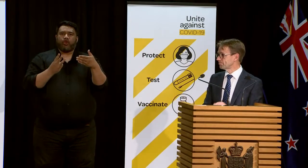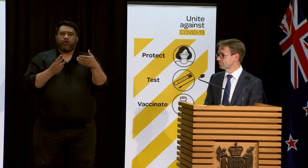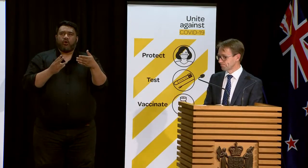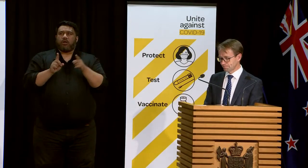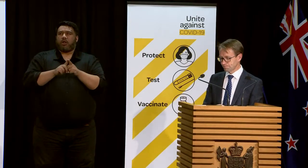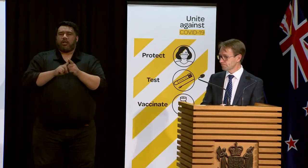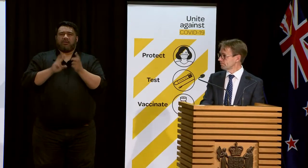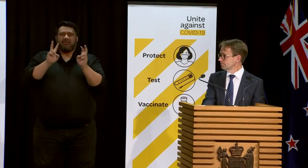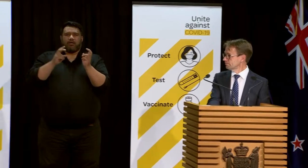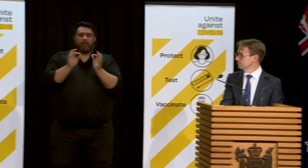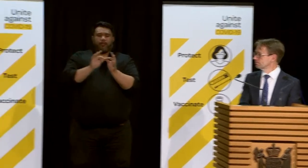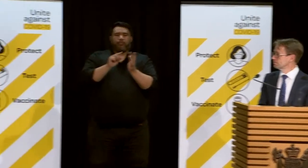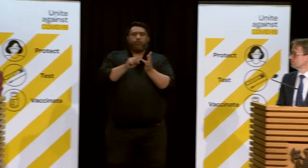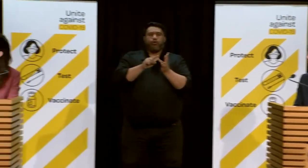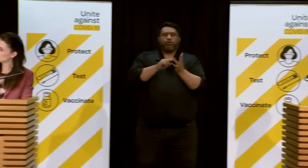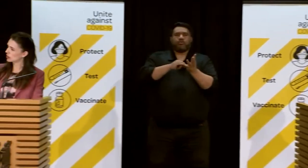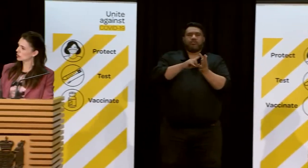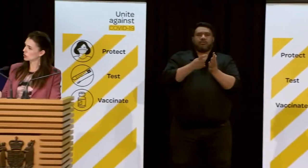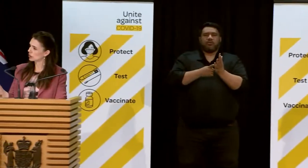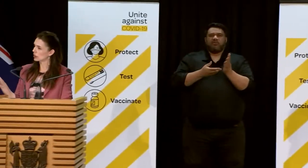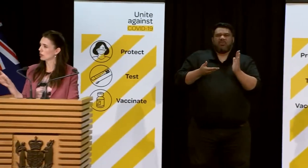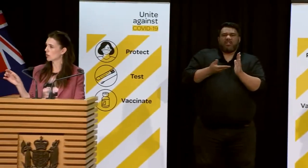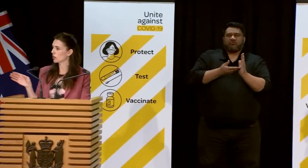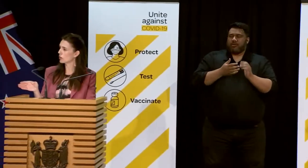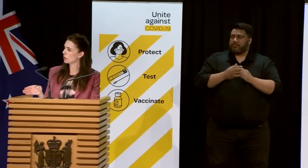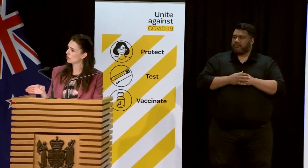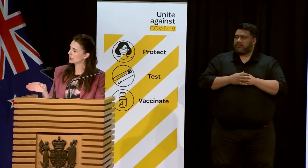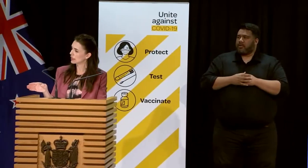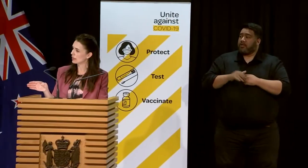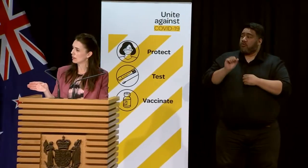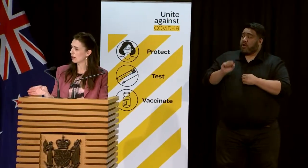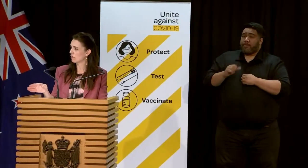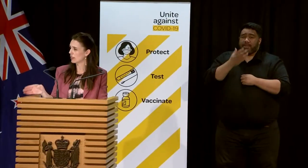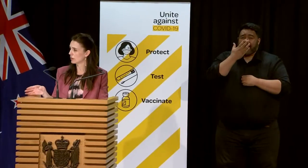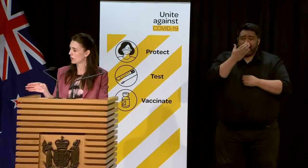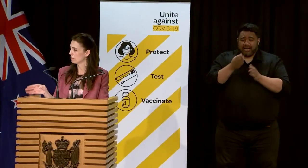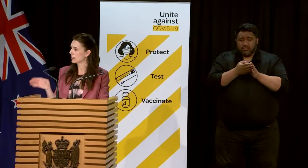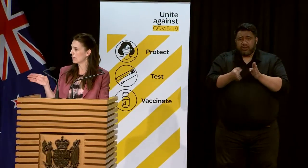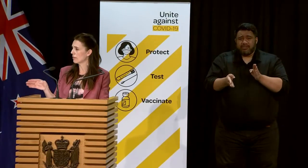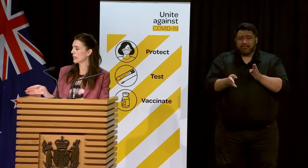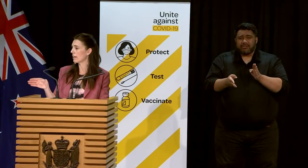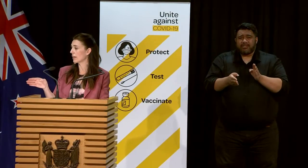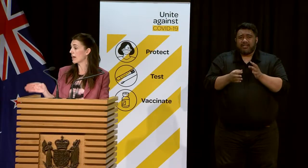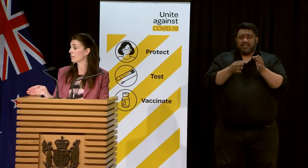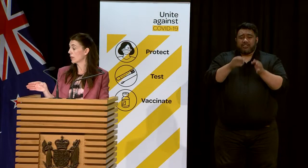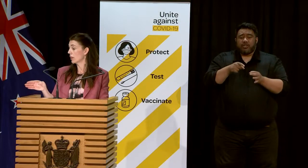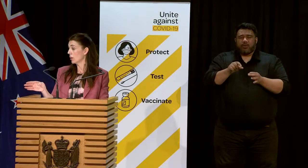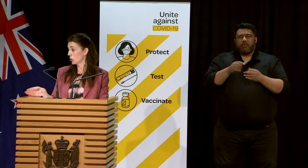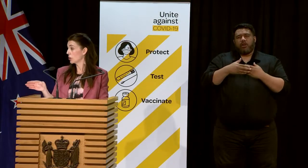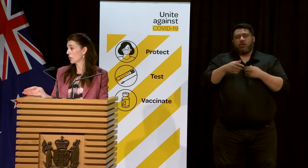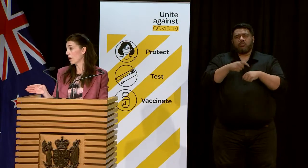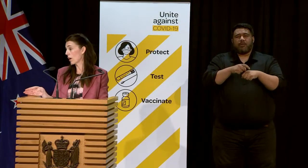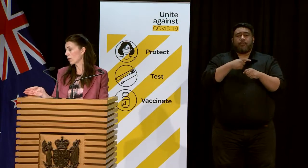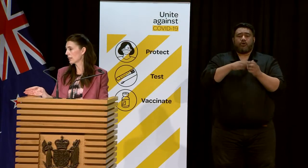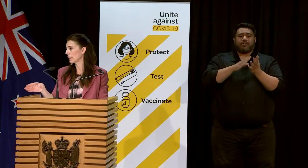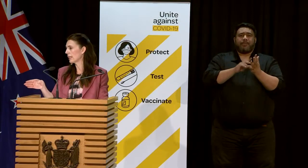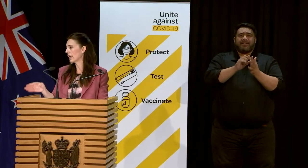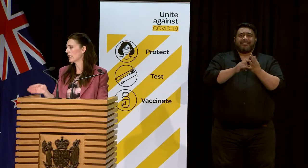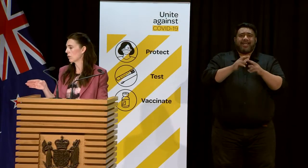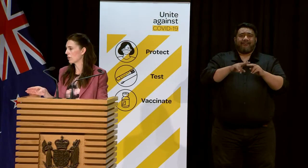The reason that age range decision took a little longer, though, obviously Pfizer went through MedSafe. MedSafe turned it around